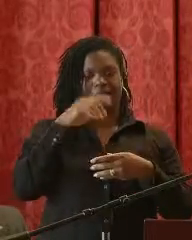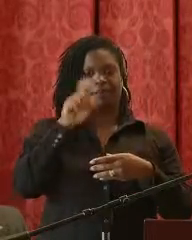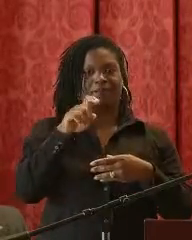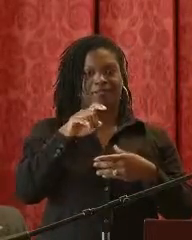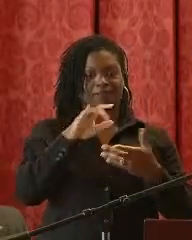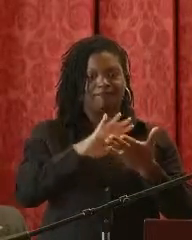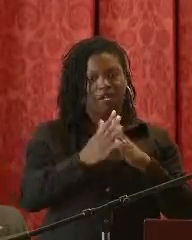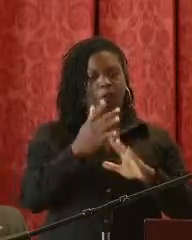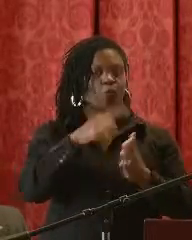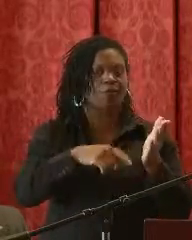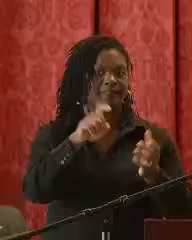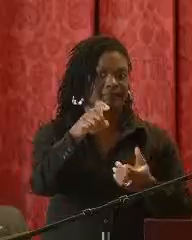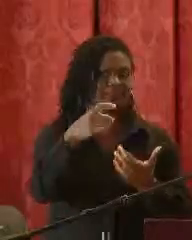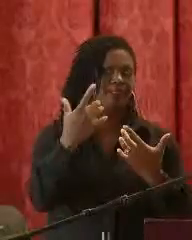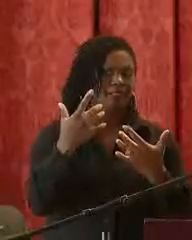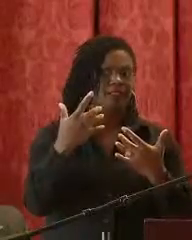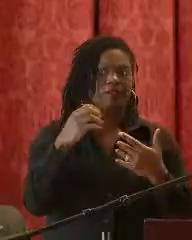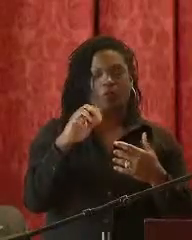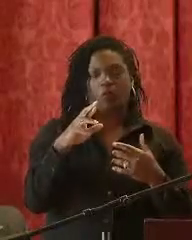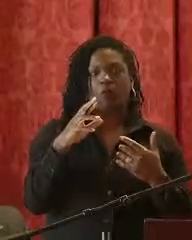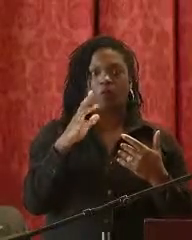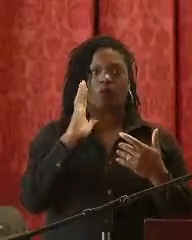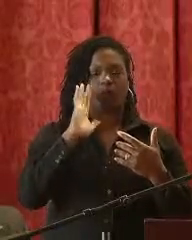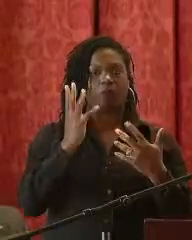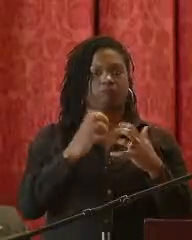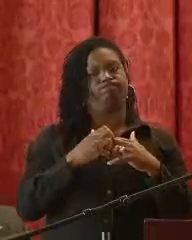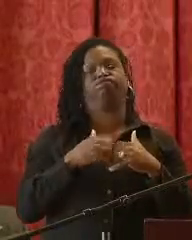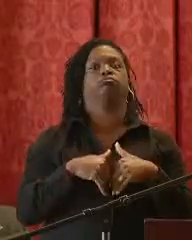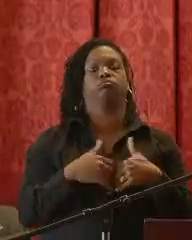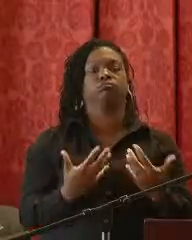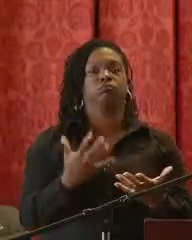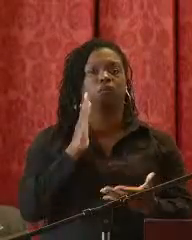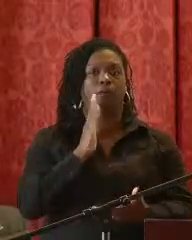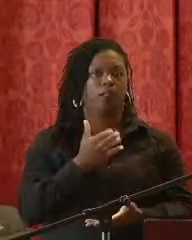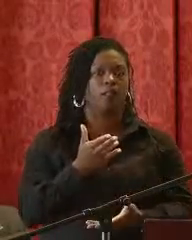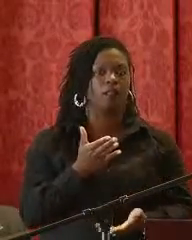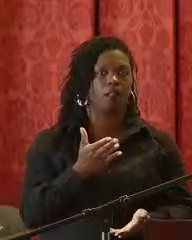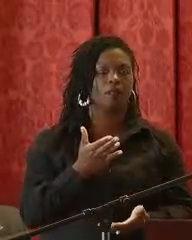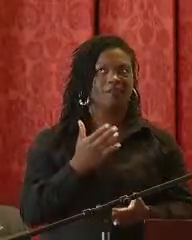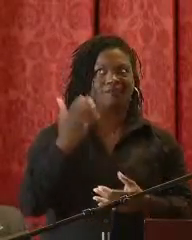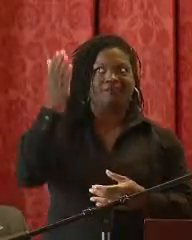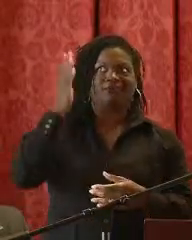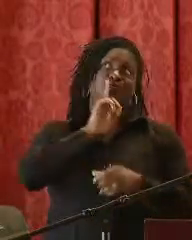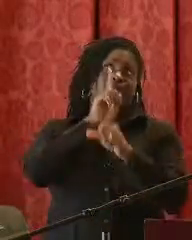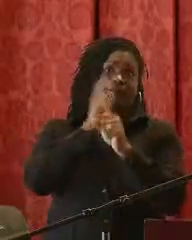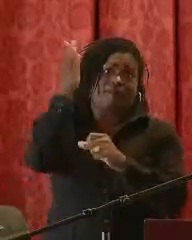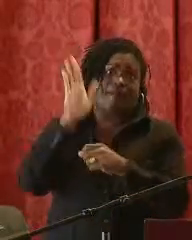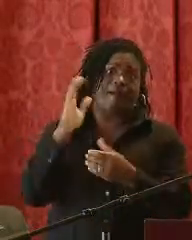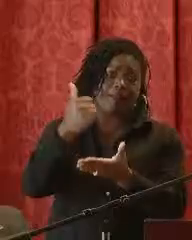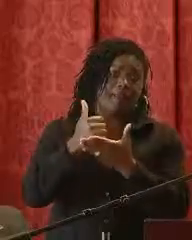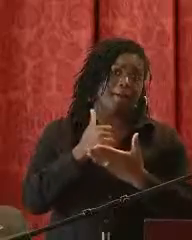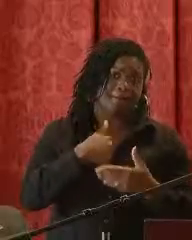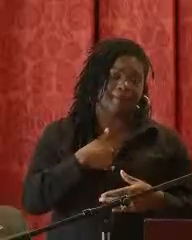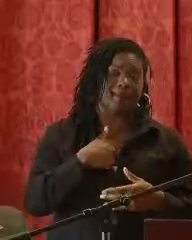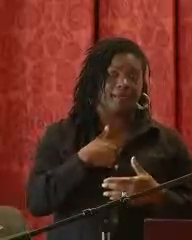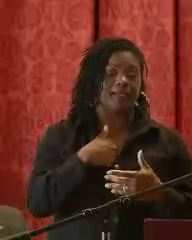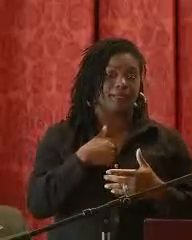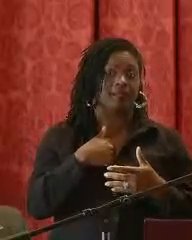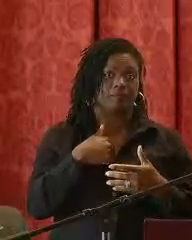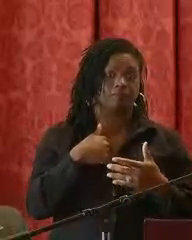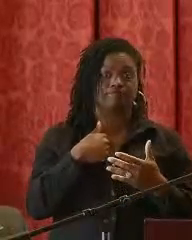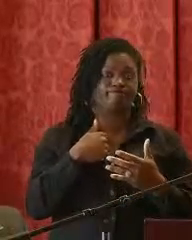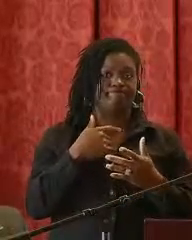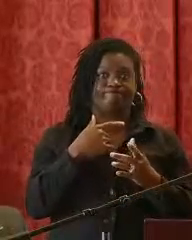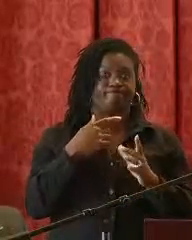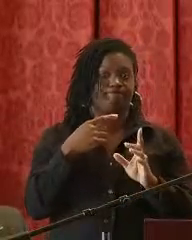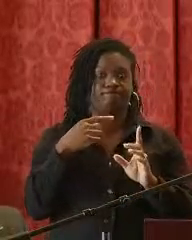I think God helped me along this path to really find who I was.